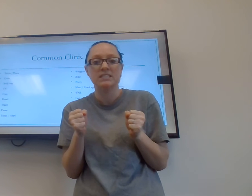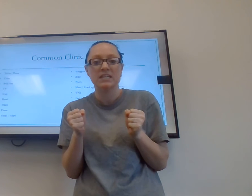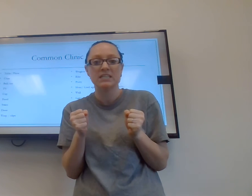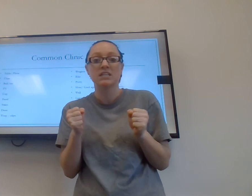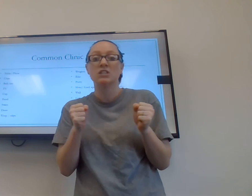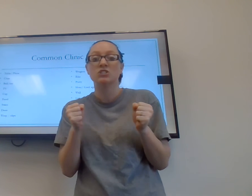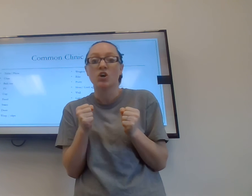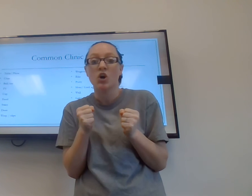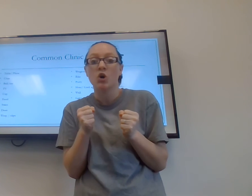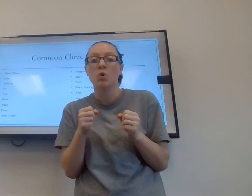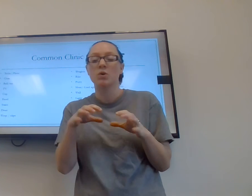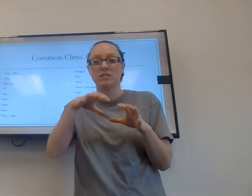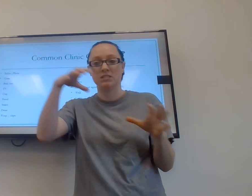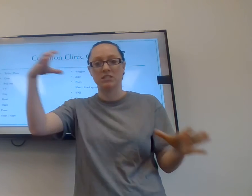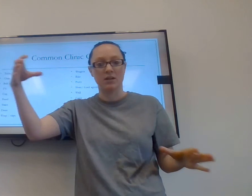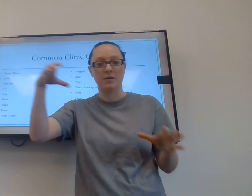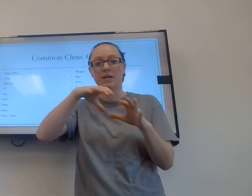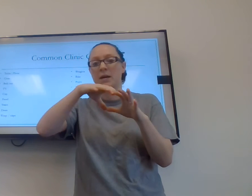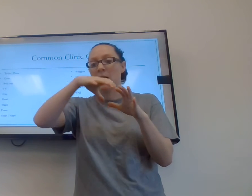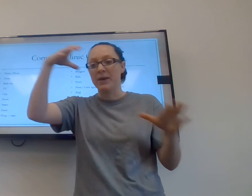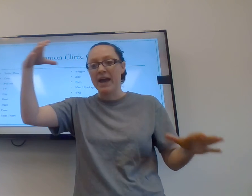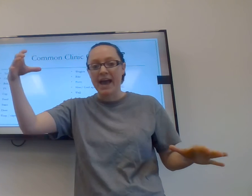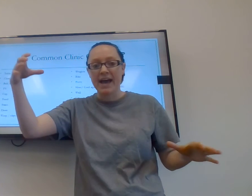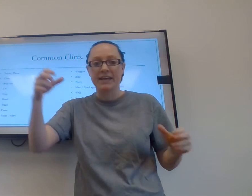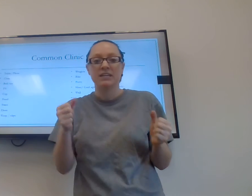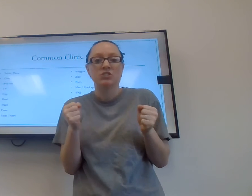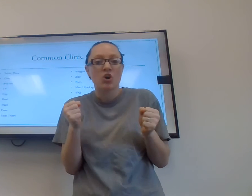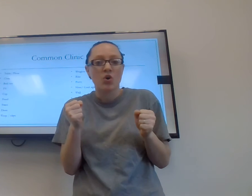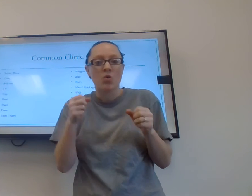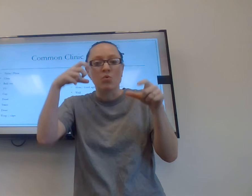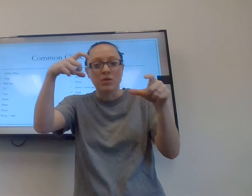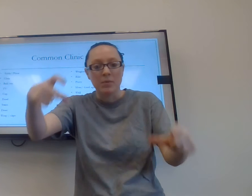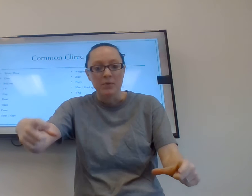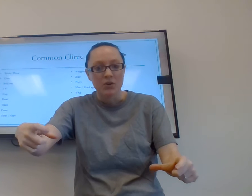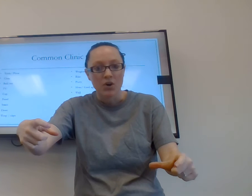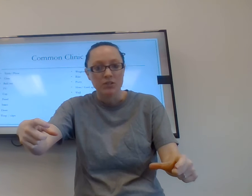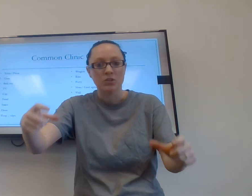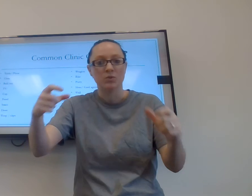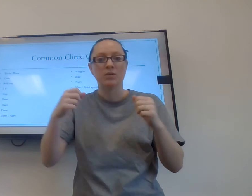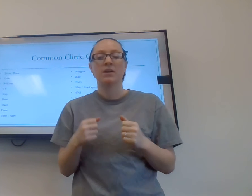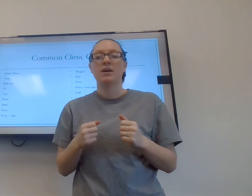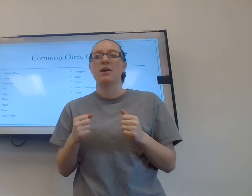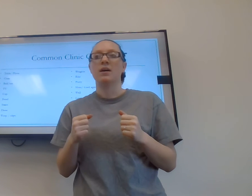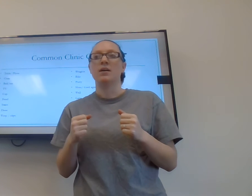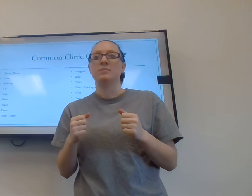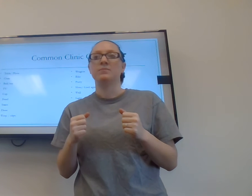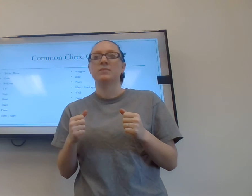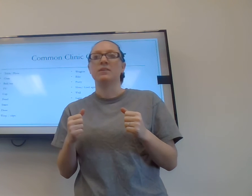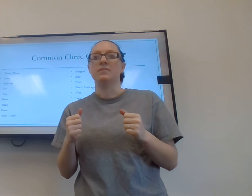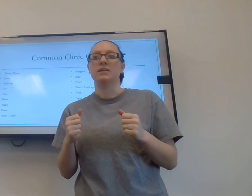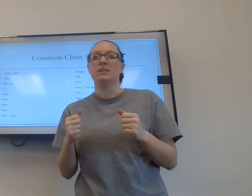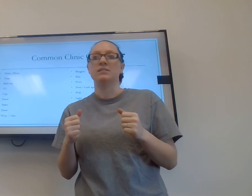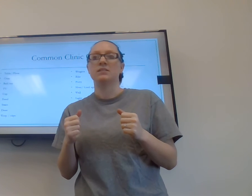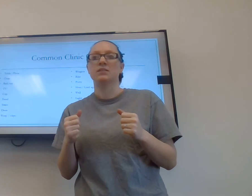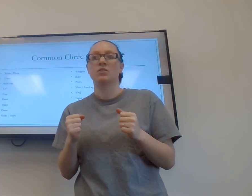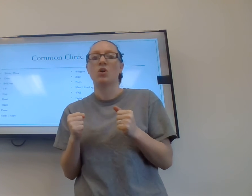this. Cold, a pad, cold, I'll put it on you. If it's